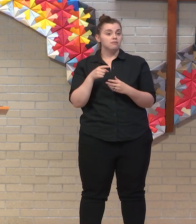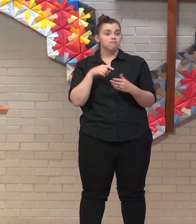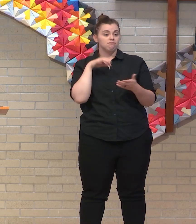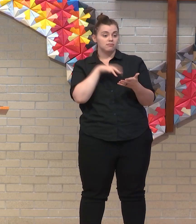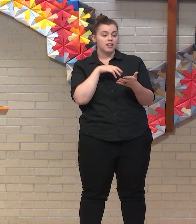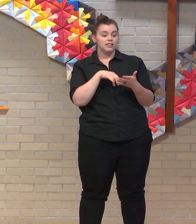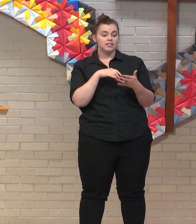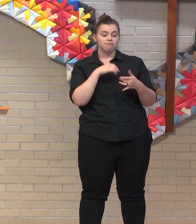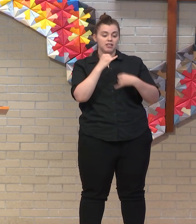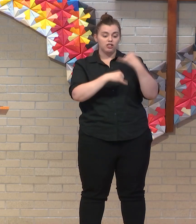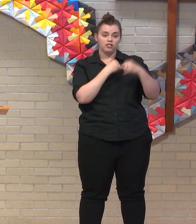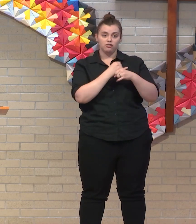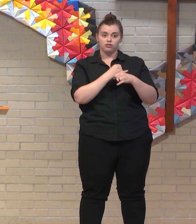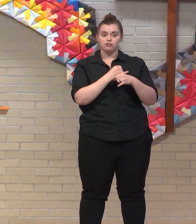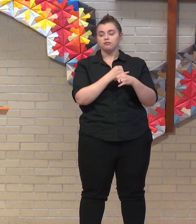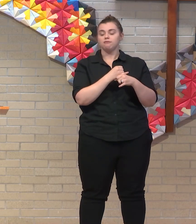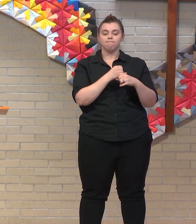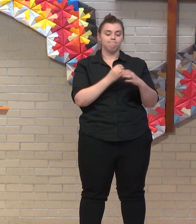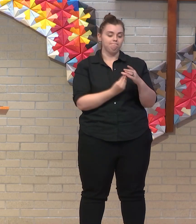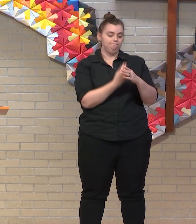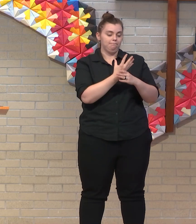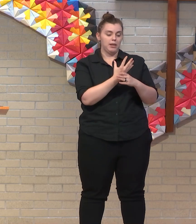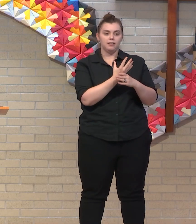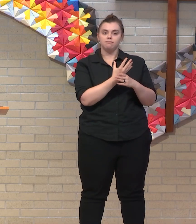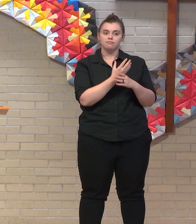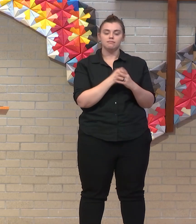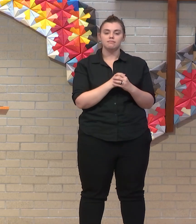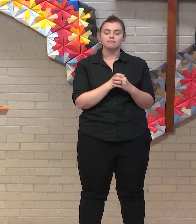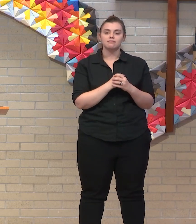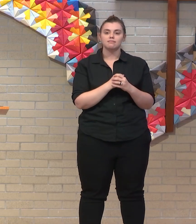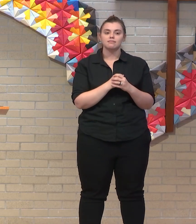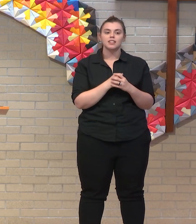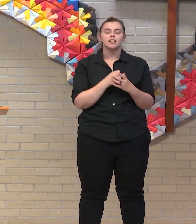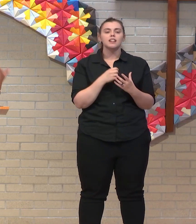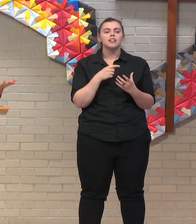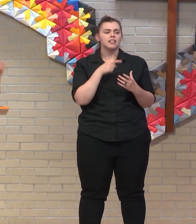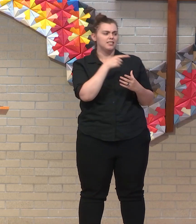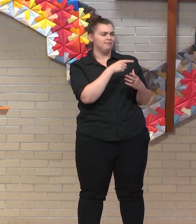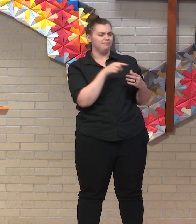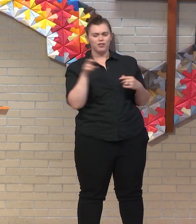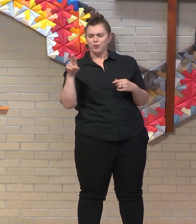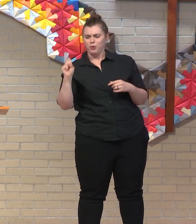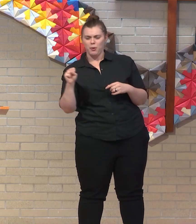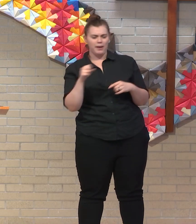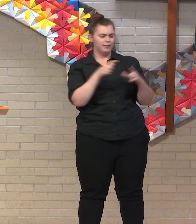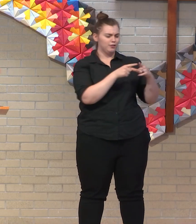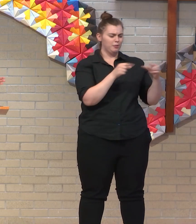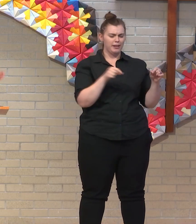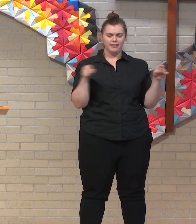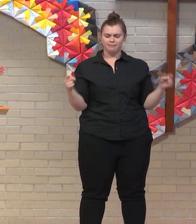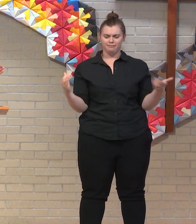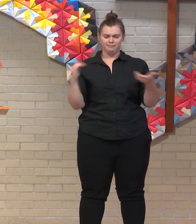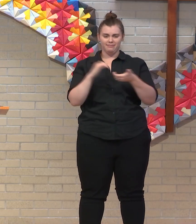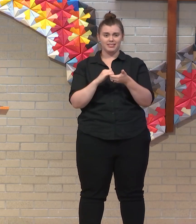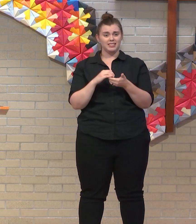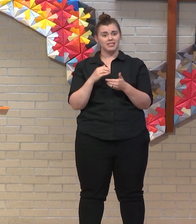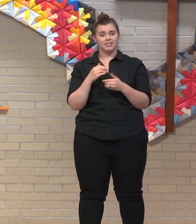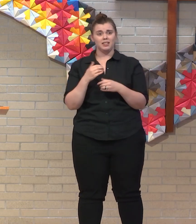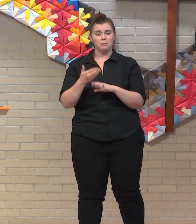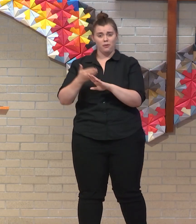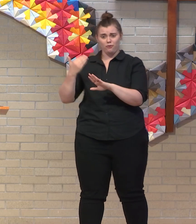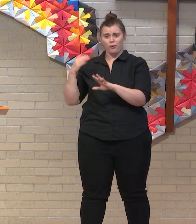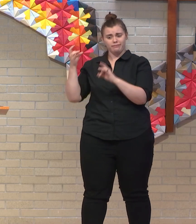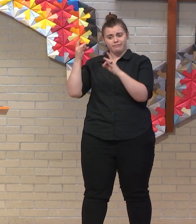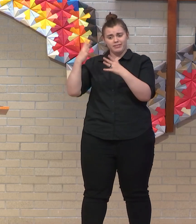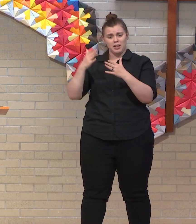Sweden. A truly unlikely encounter between leading scientists from the US and Japan after the terrible events that divided